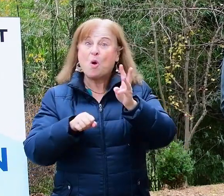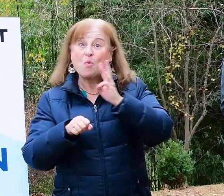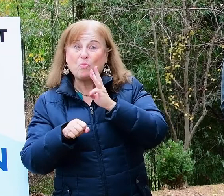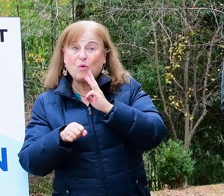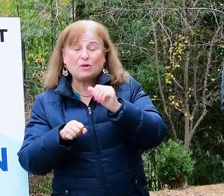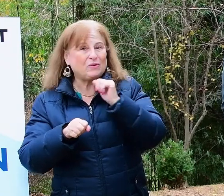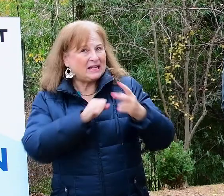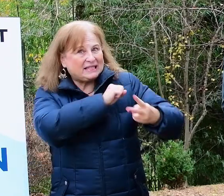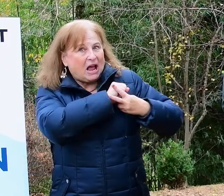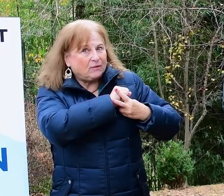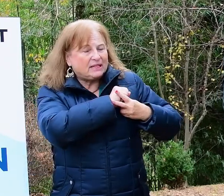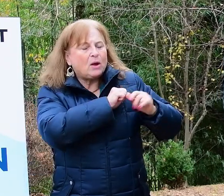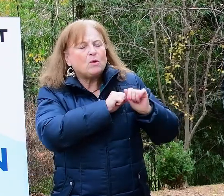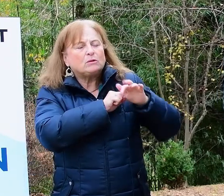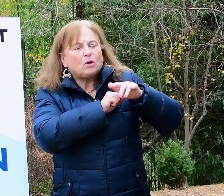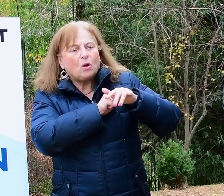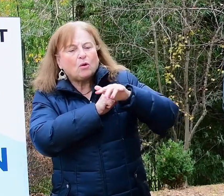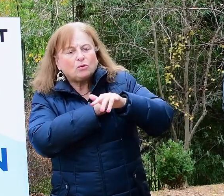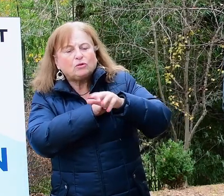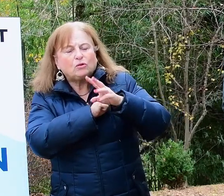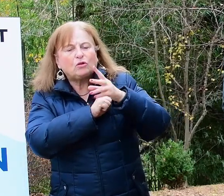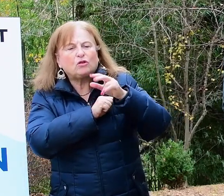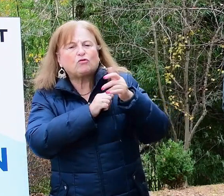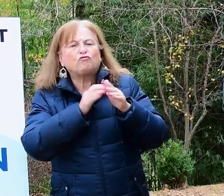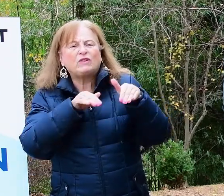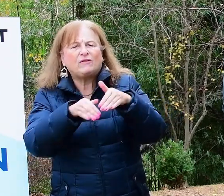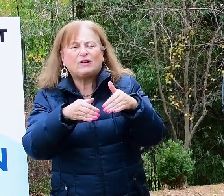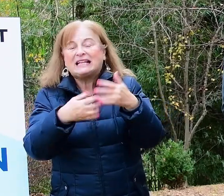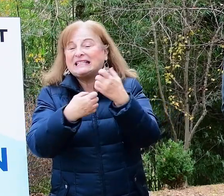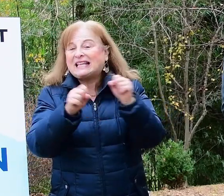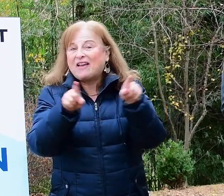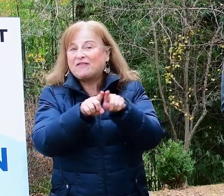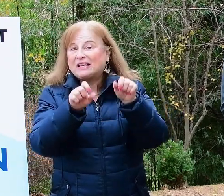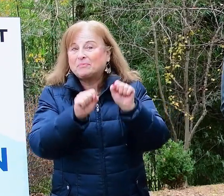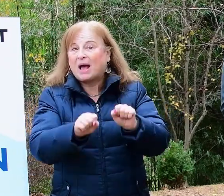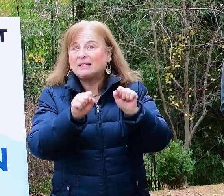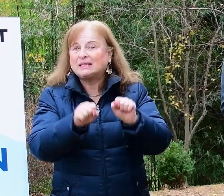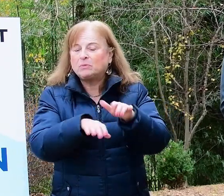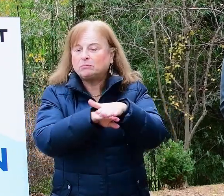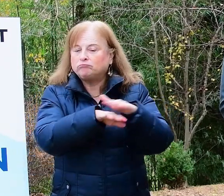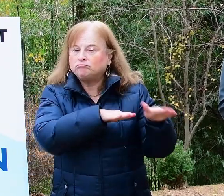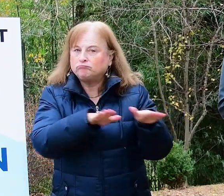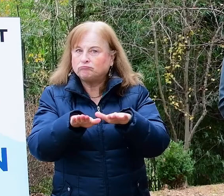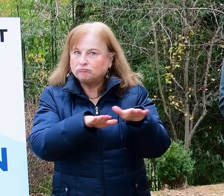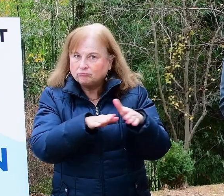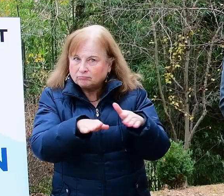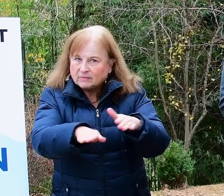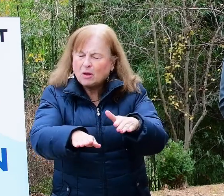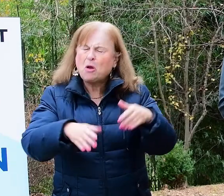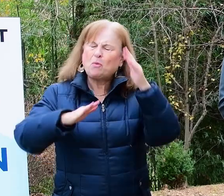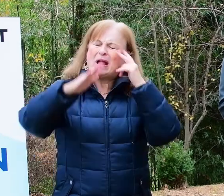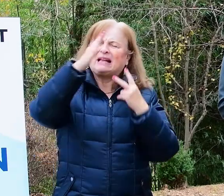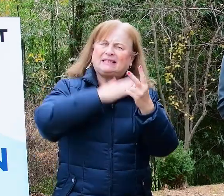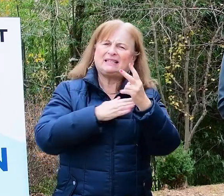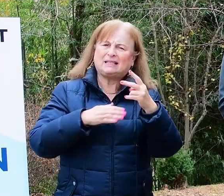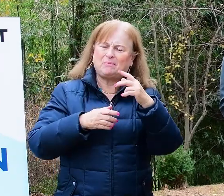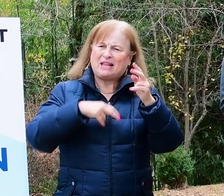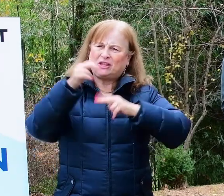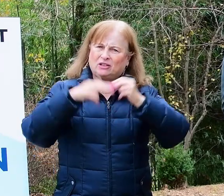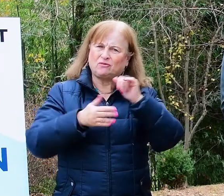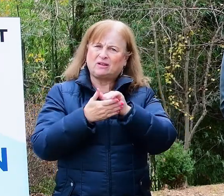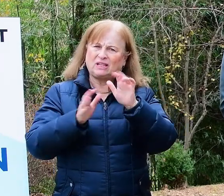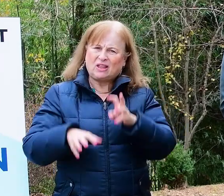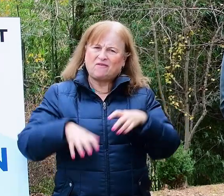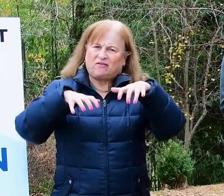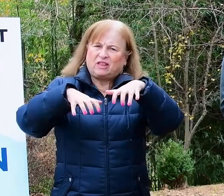is not retained is conveyed to the river as safely as possible. We anticipate the construction of the Quaker Mill Flood